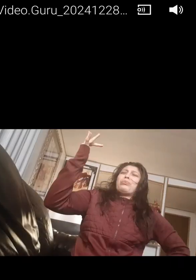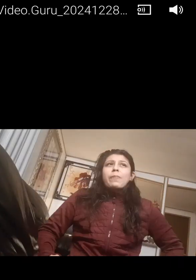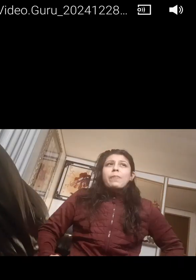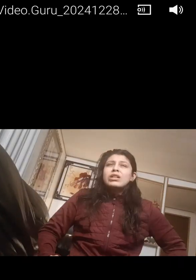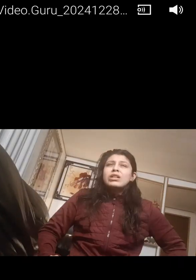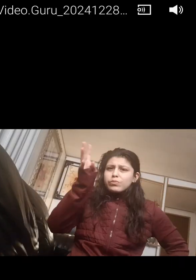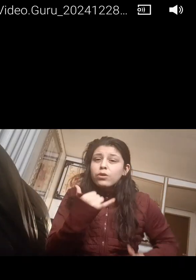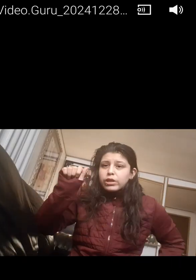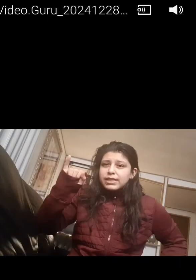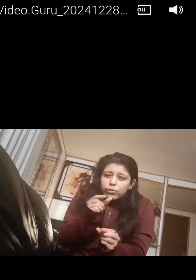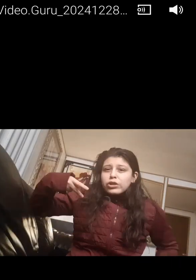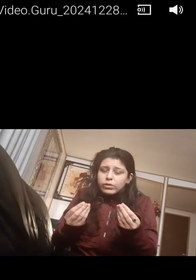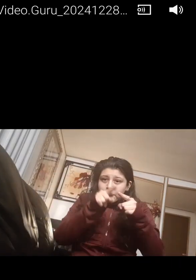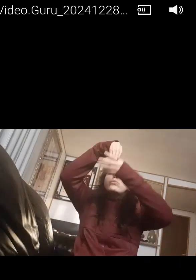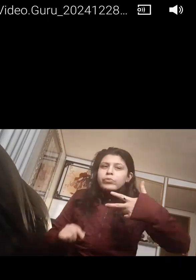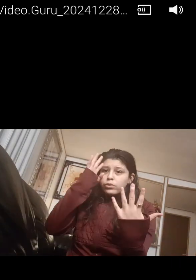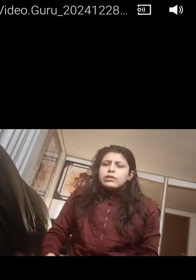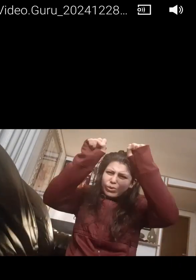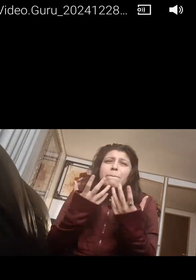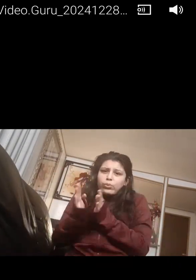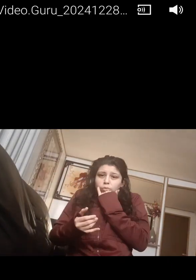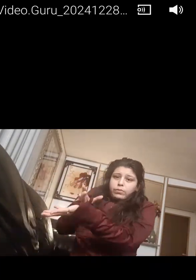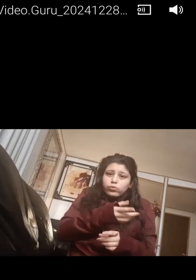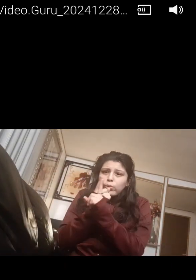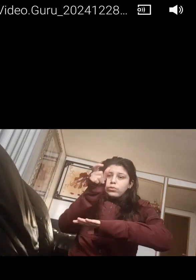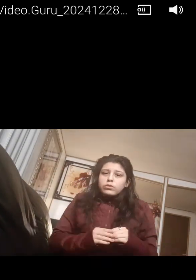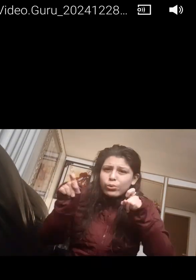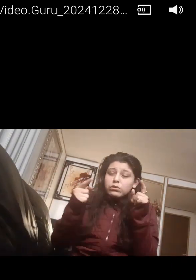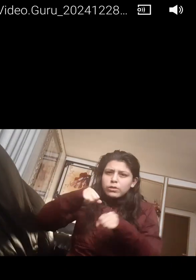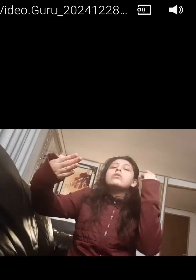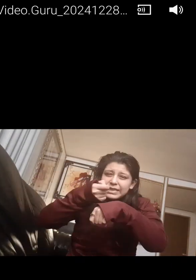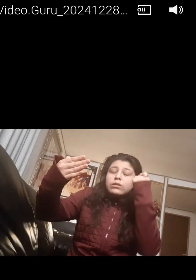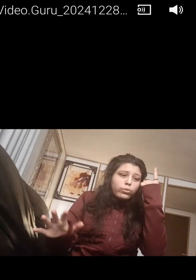signer taking a class,